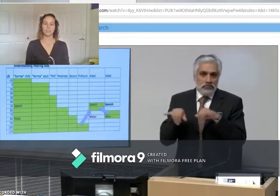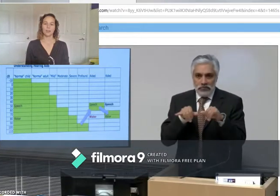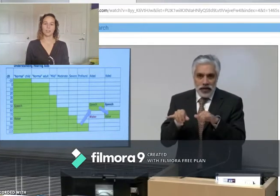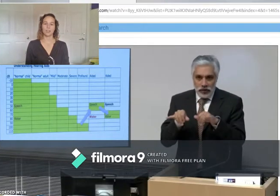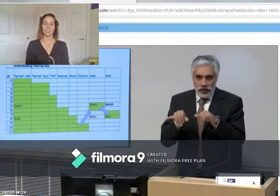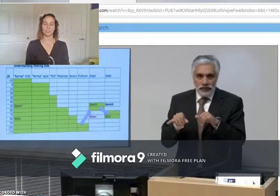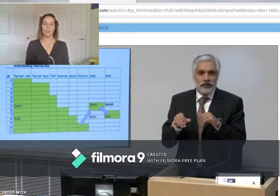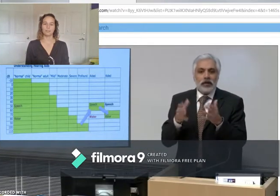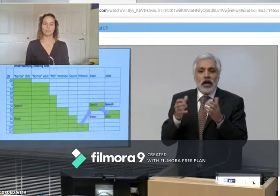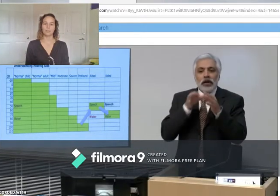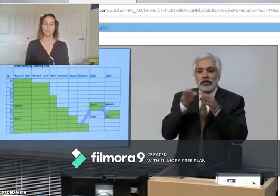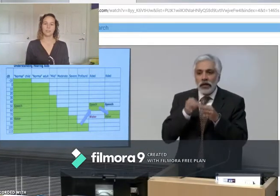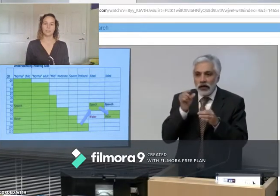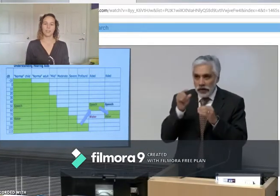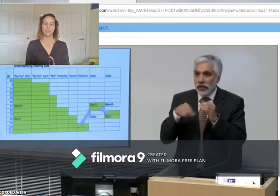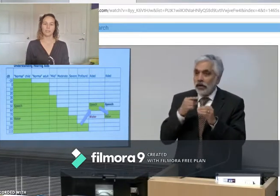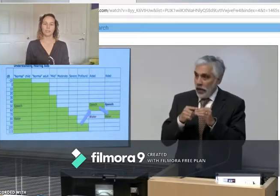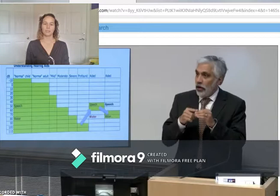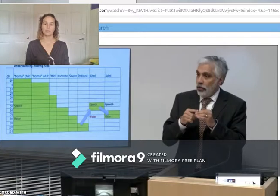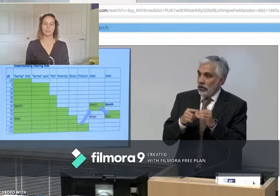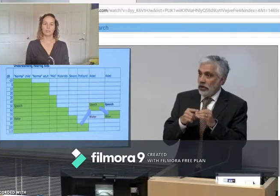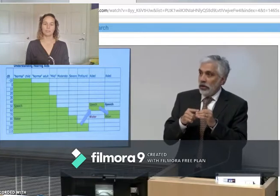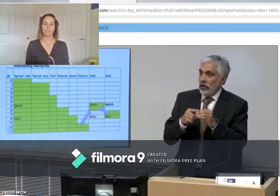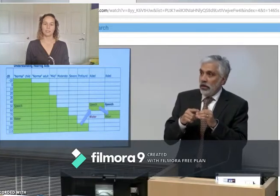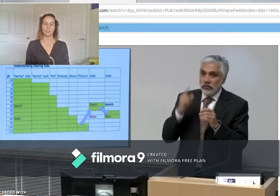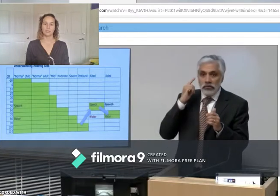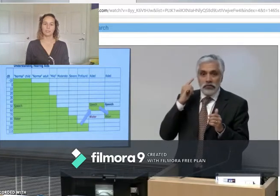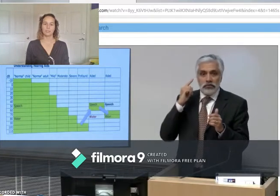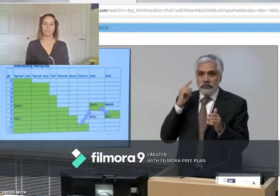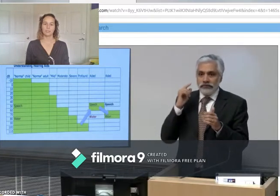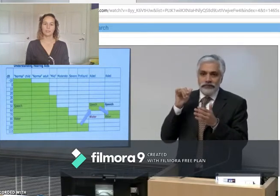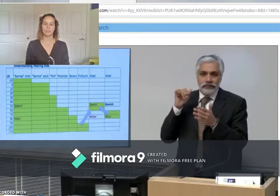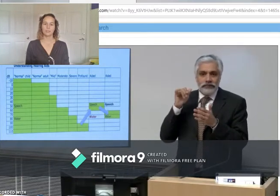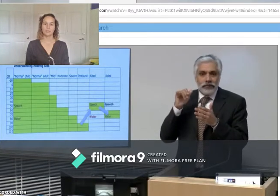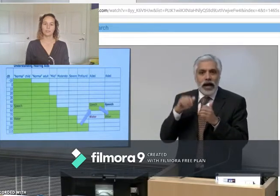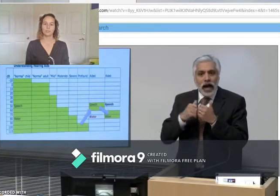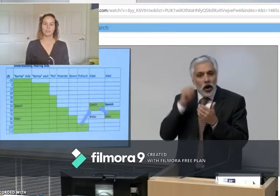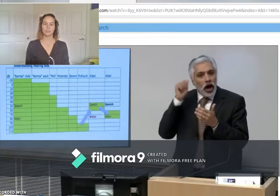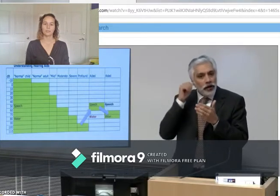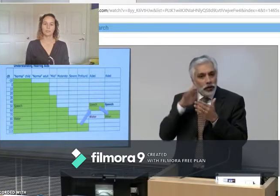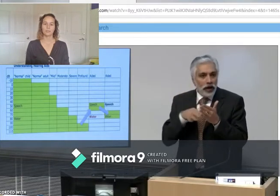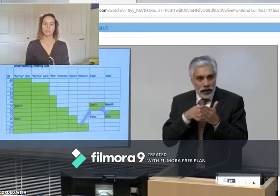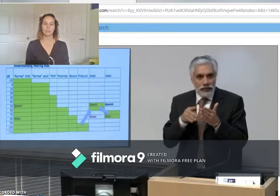This is an audiologist graph. It's very common in the field.